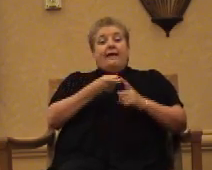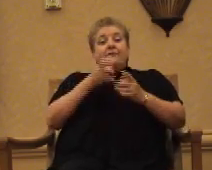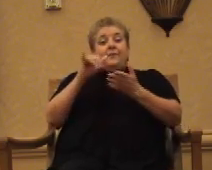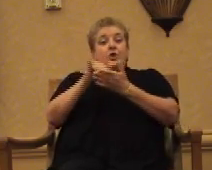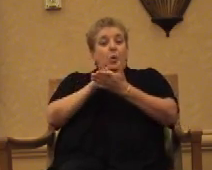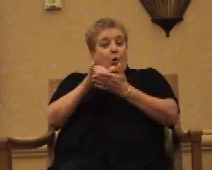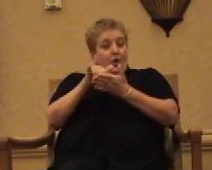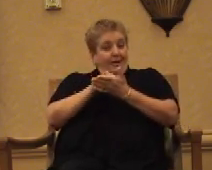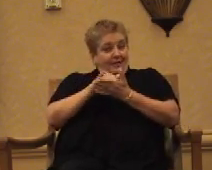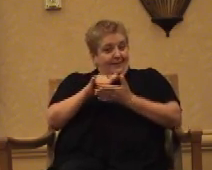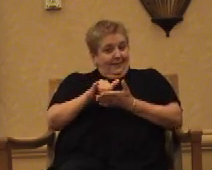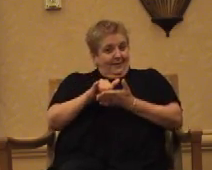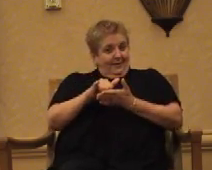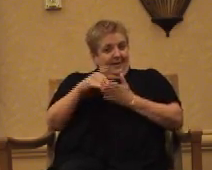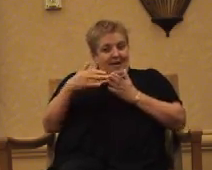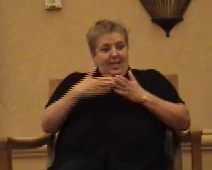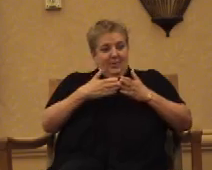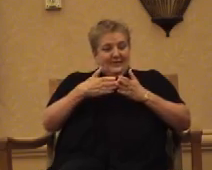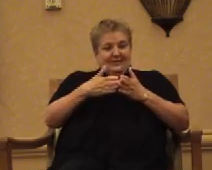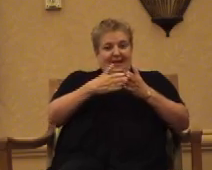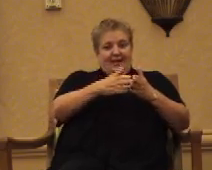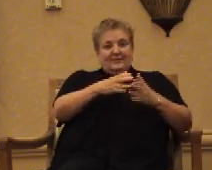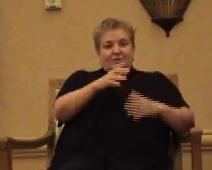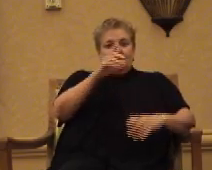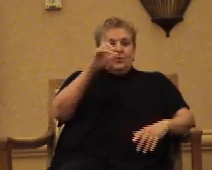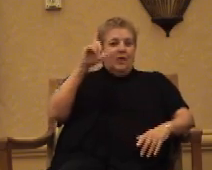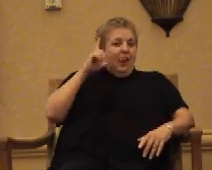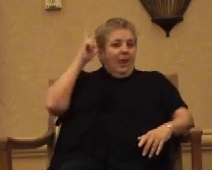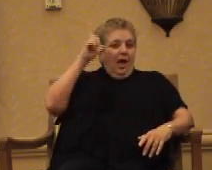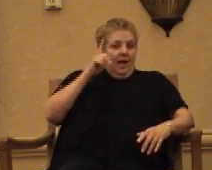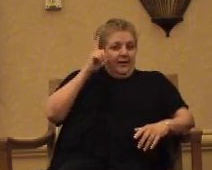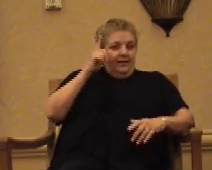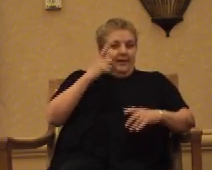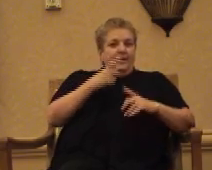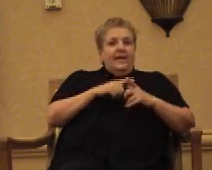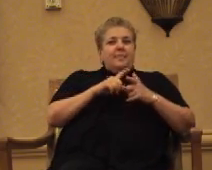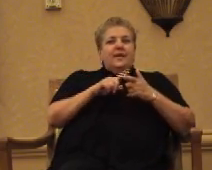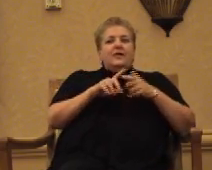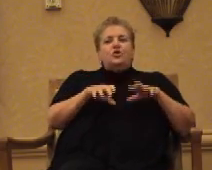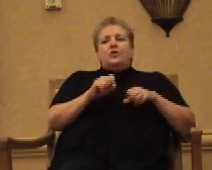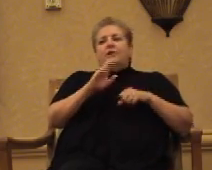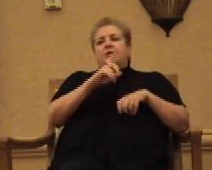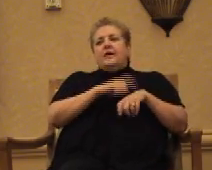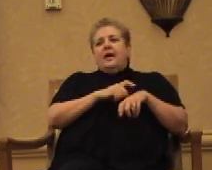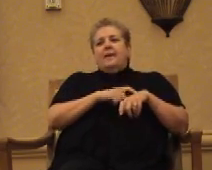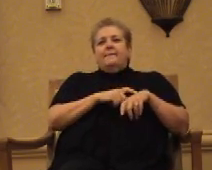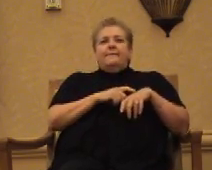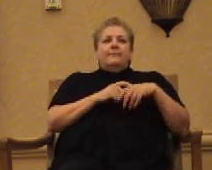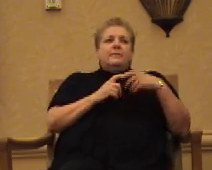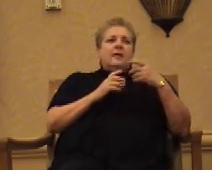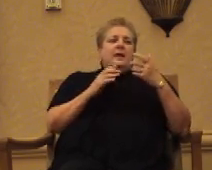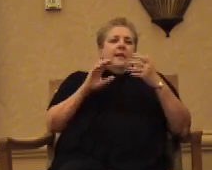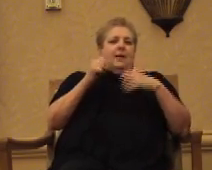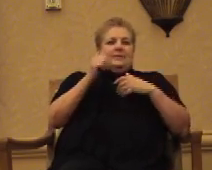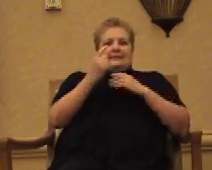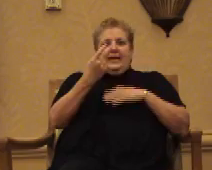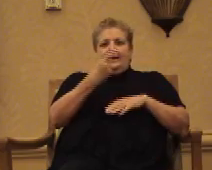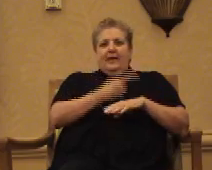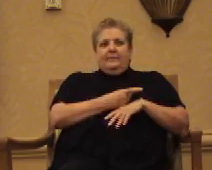and it sailed to London, and they took their time to get in classroom time, and it took about 10 days to get there, and I could hardly leave my cabin.